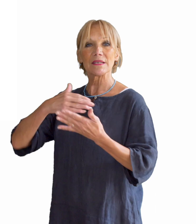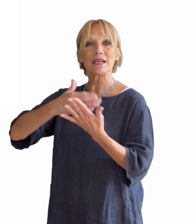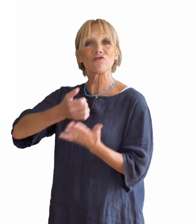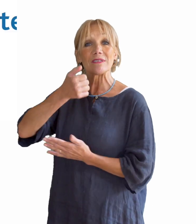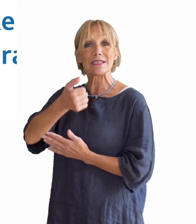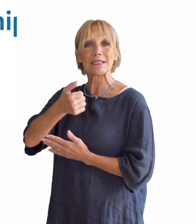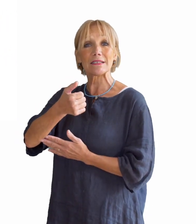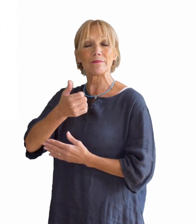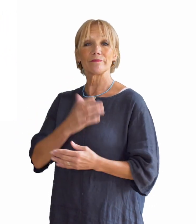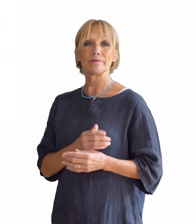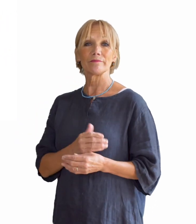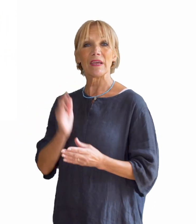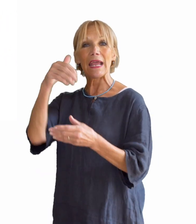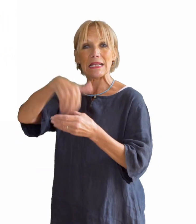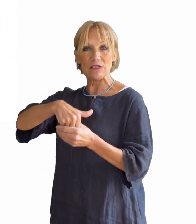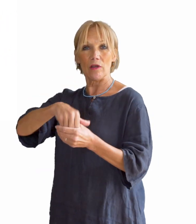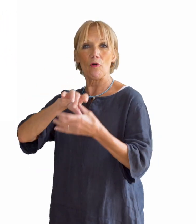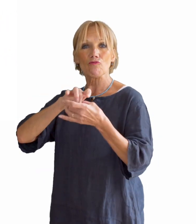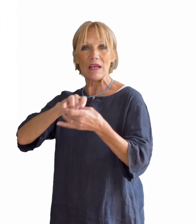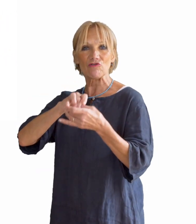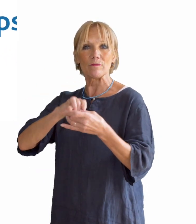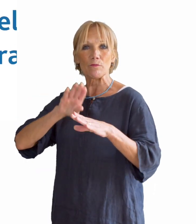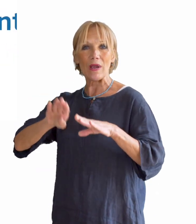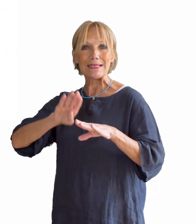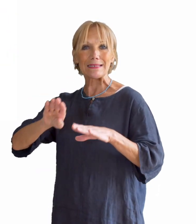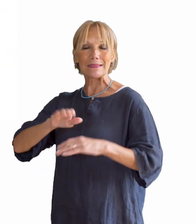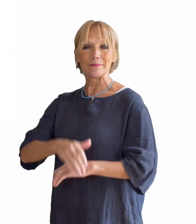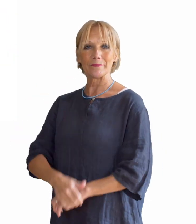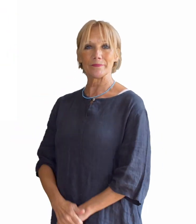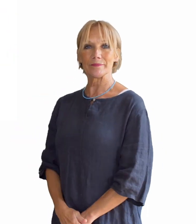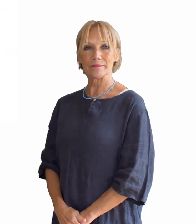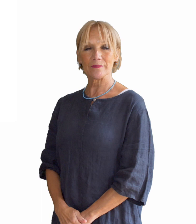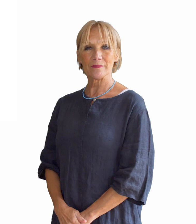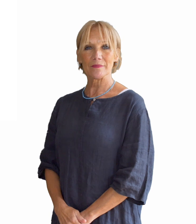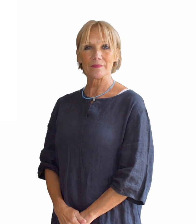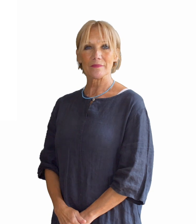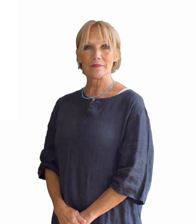Section 6. Internal Relationships and Practices.